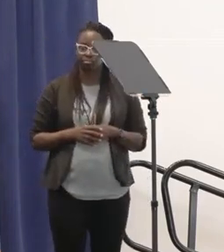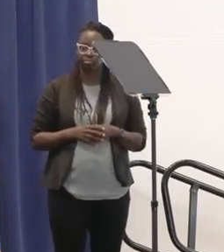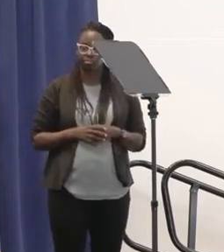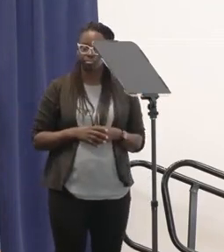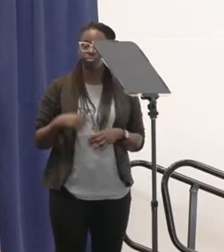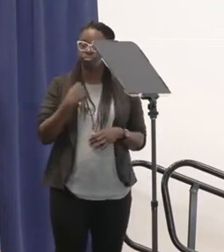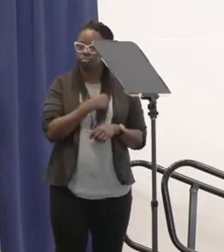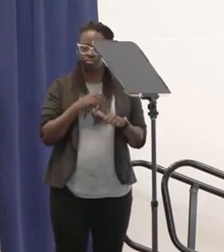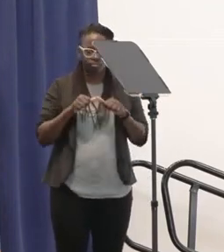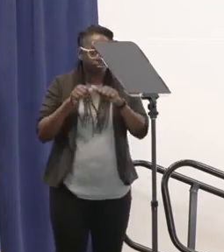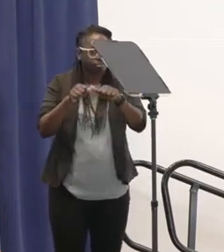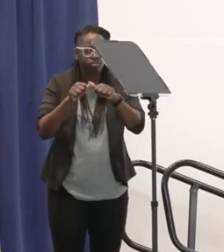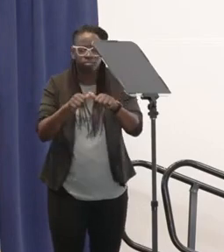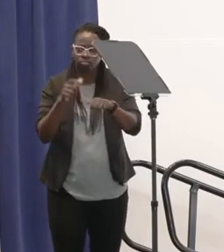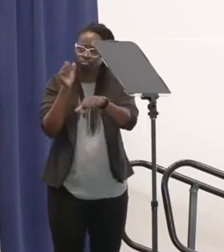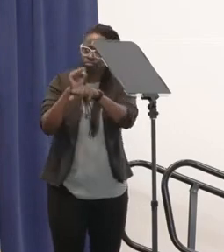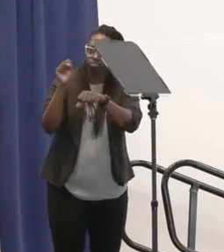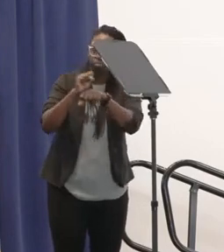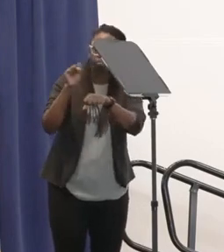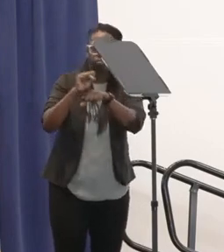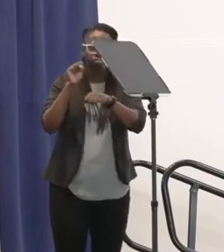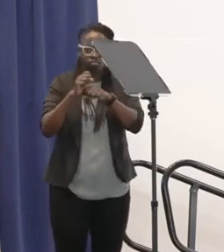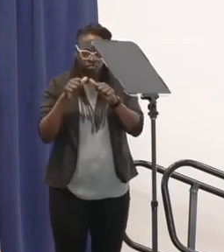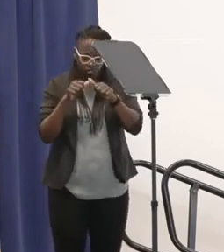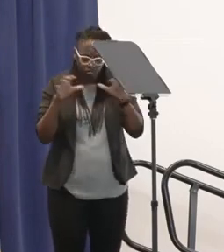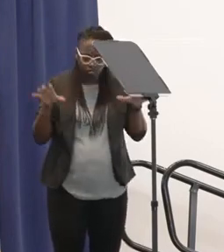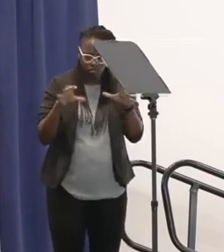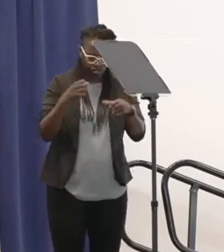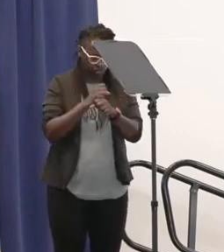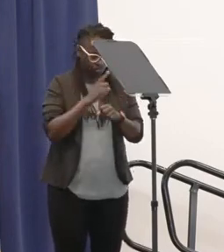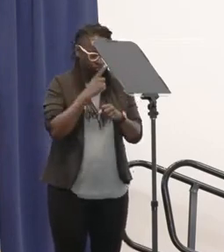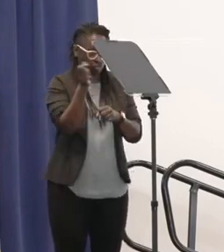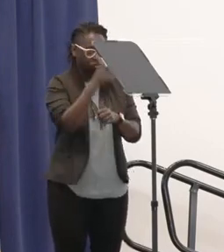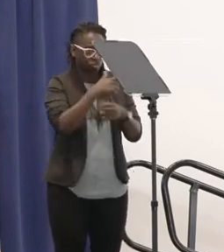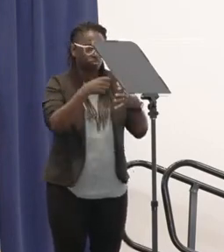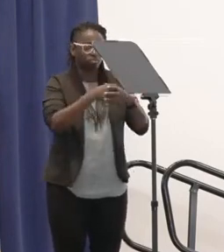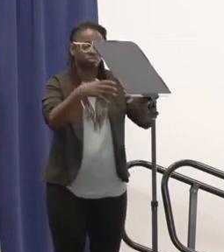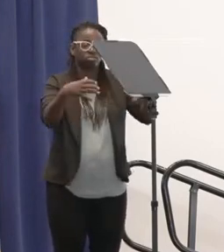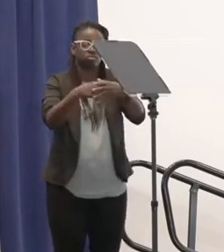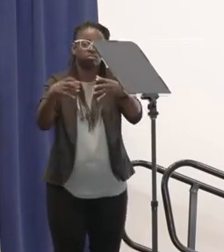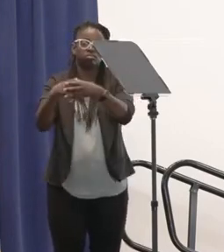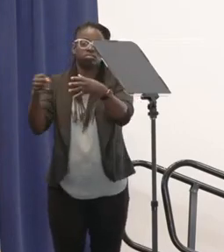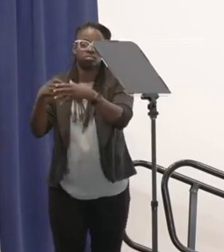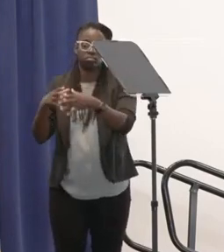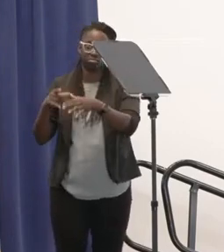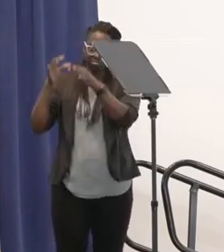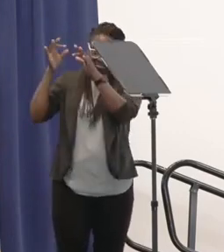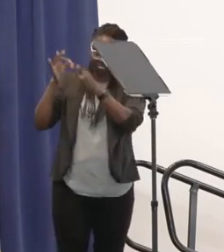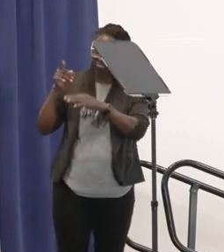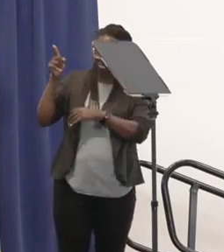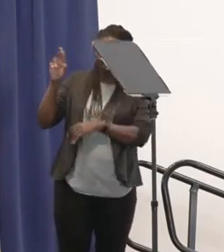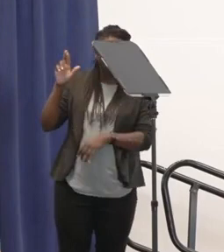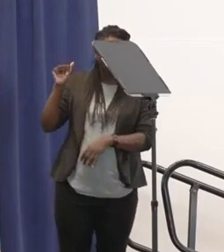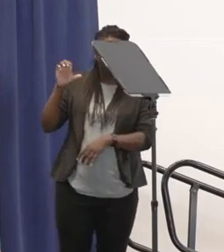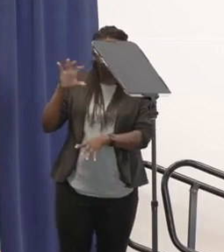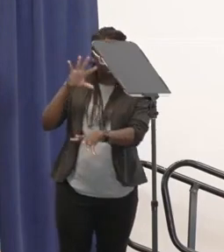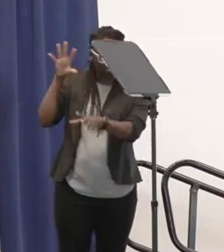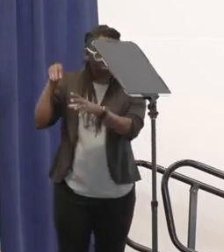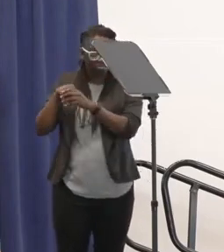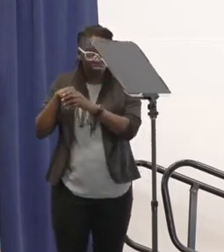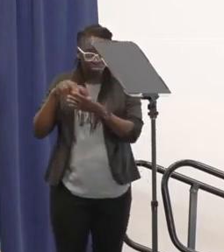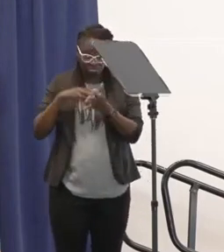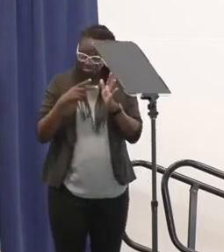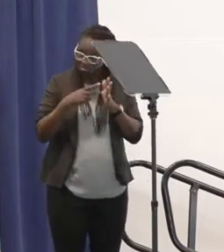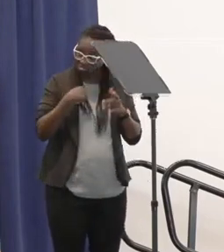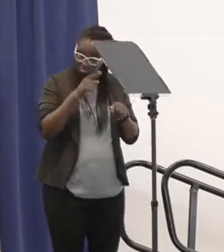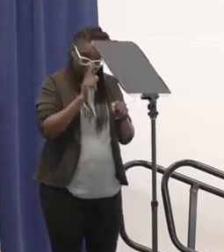thriving. And if that wasn't clear, today I'm really honored to be working in partnership with the governor and her administration, of